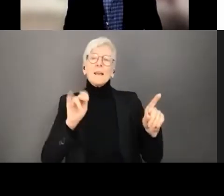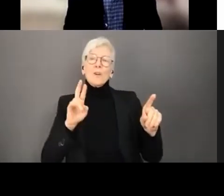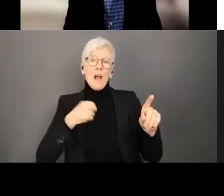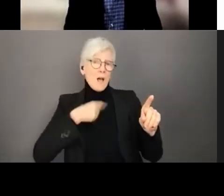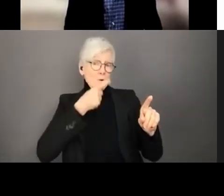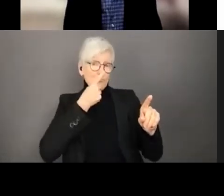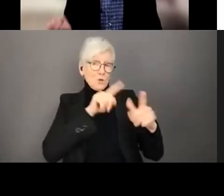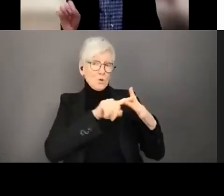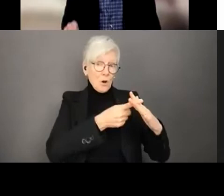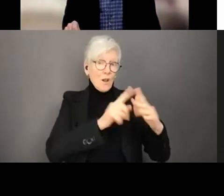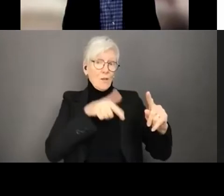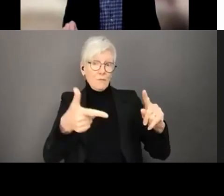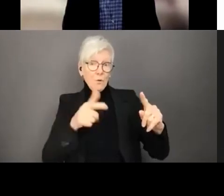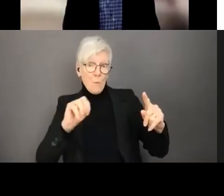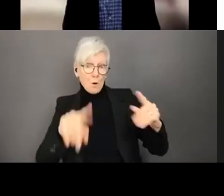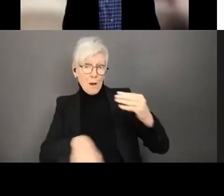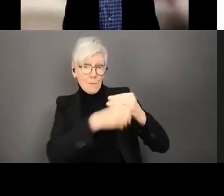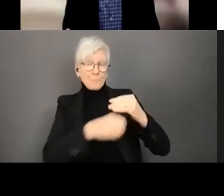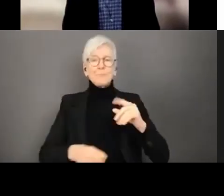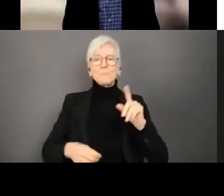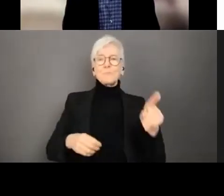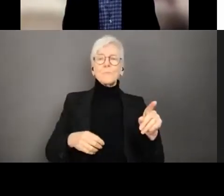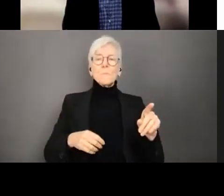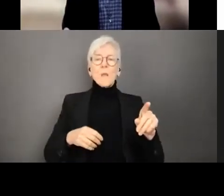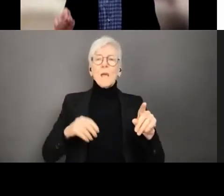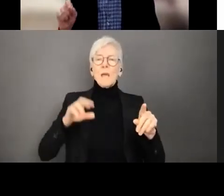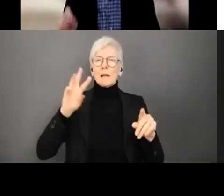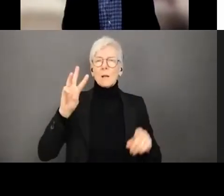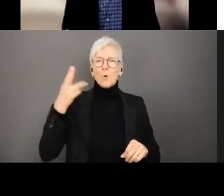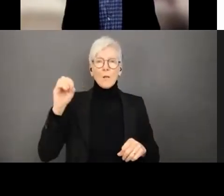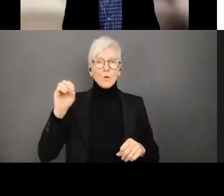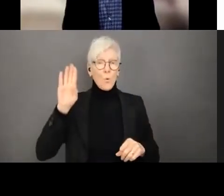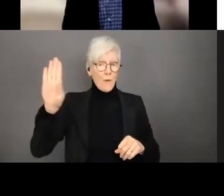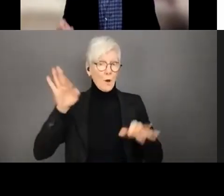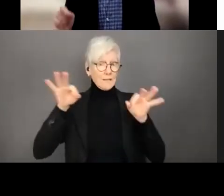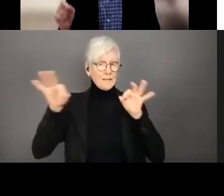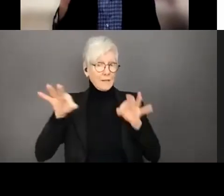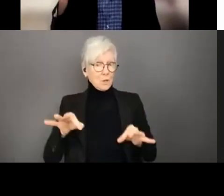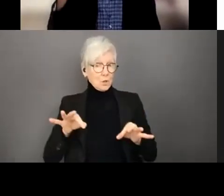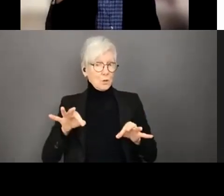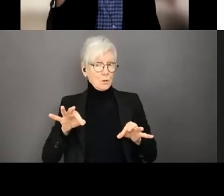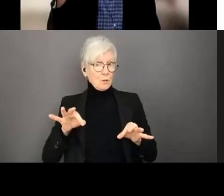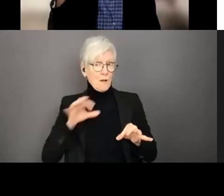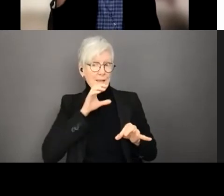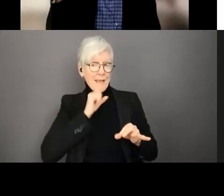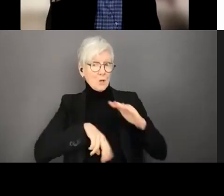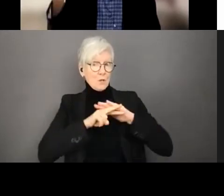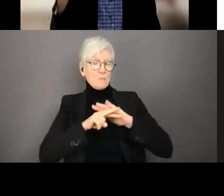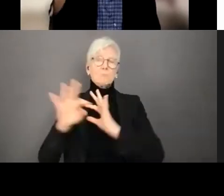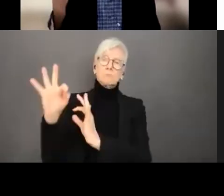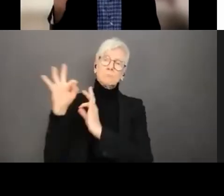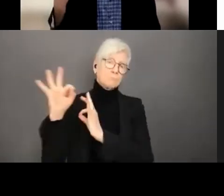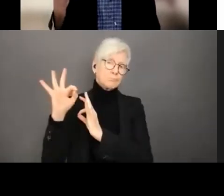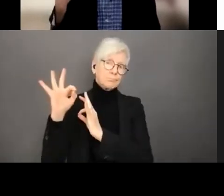in. I think that the definition that WHO uses is perfect for ageism. It's really how our